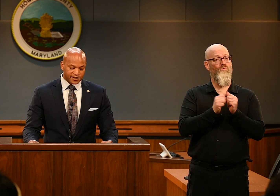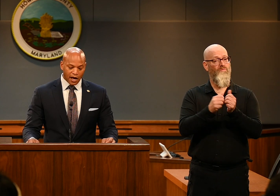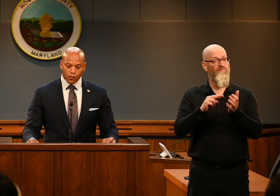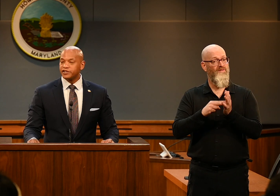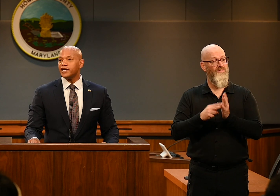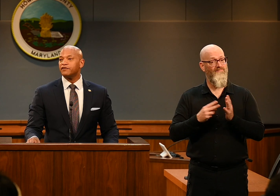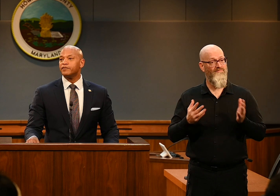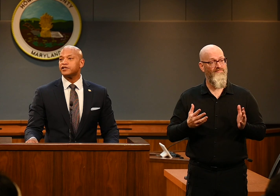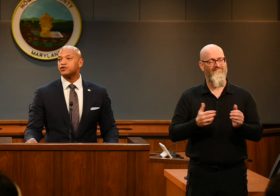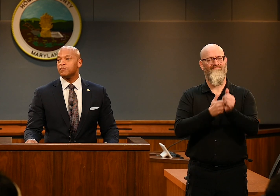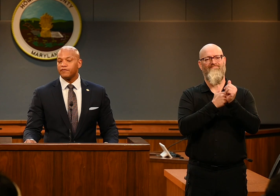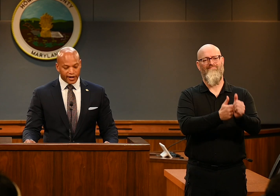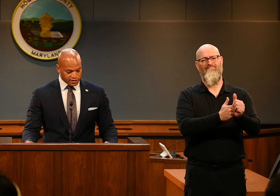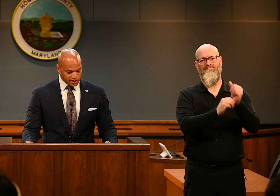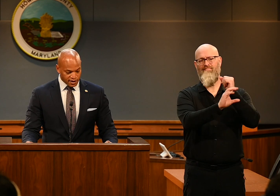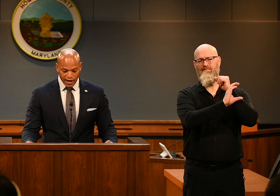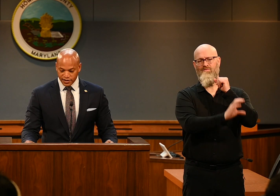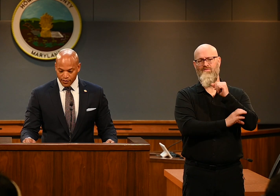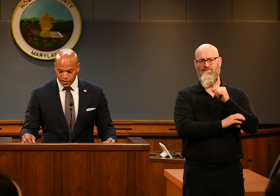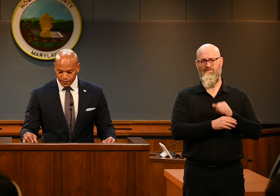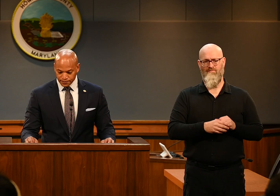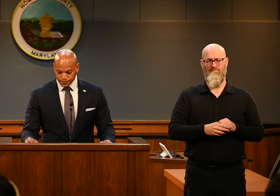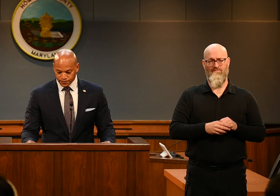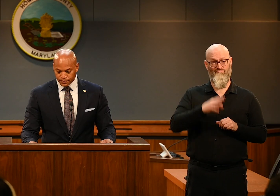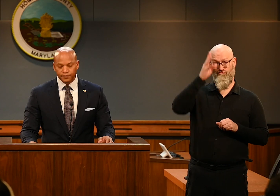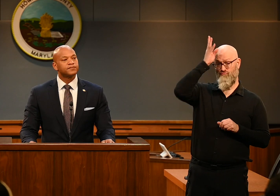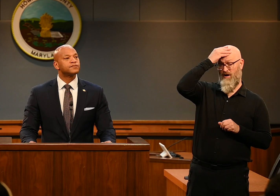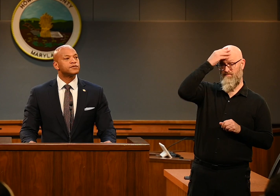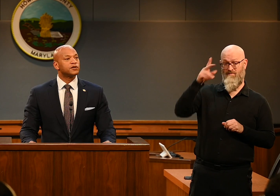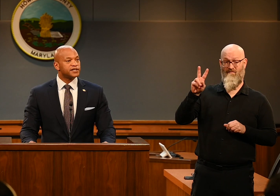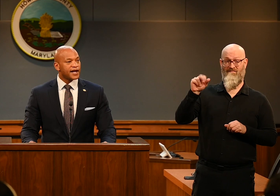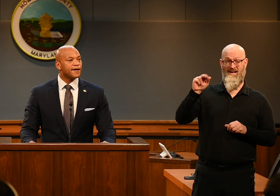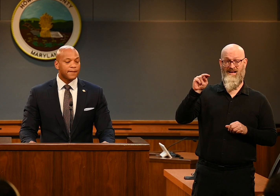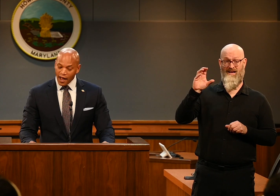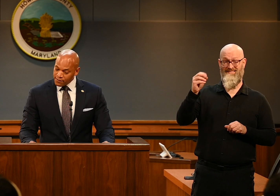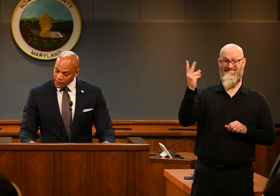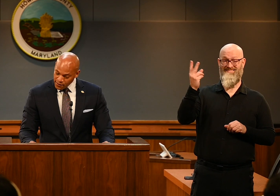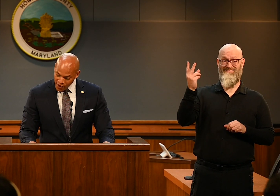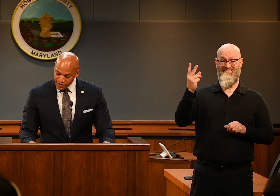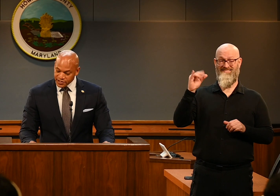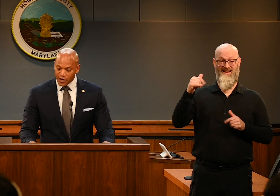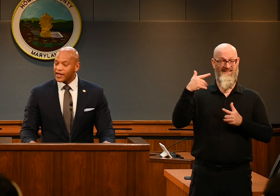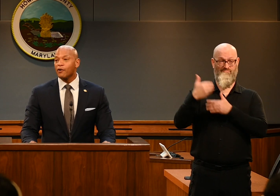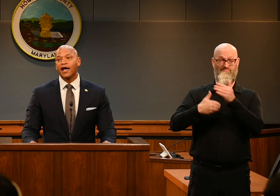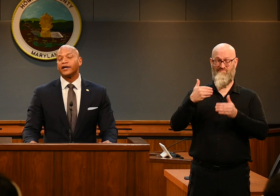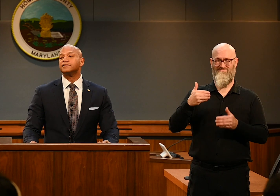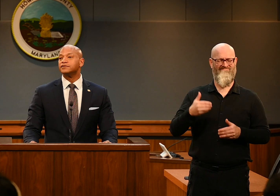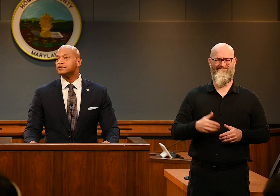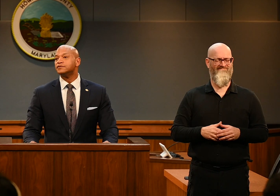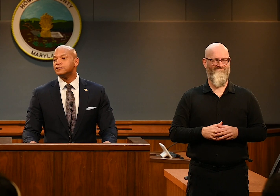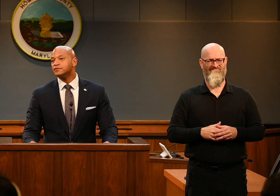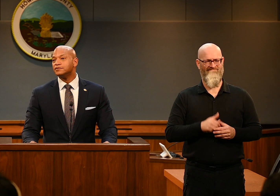And that's not what we're seeing from this Trump-Vance ICE operation. So today, I am very proud to stand with Howard